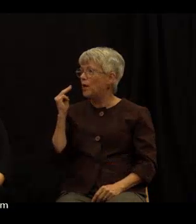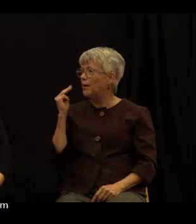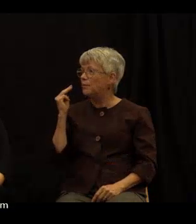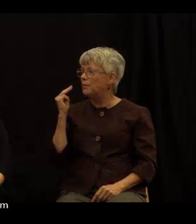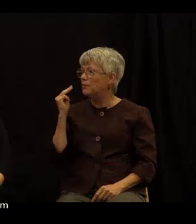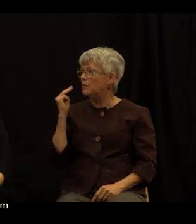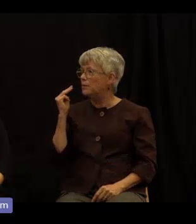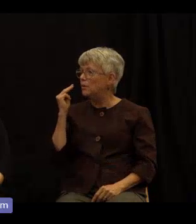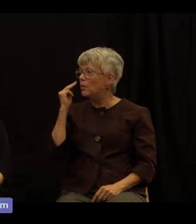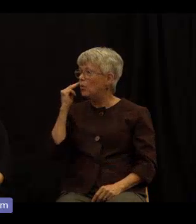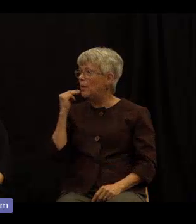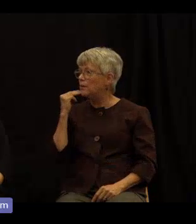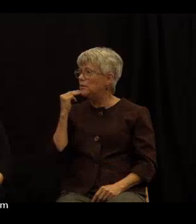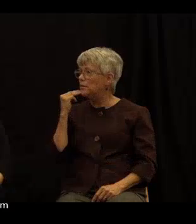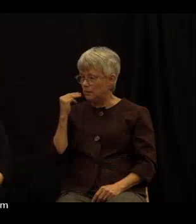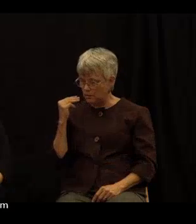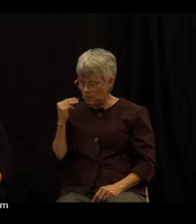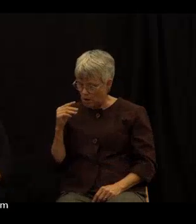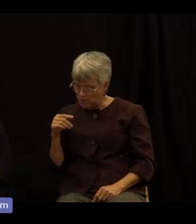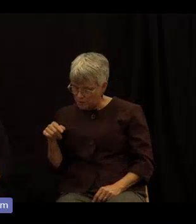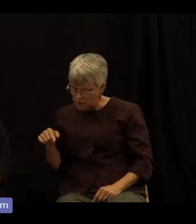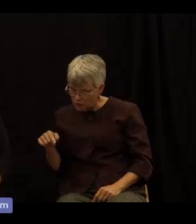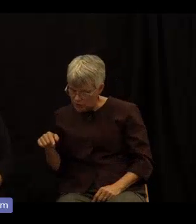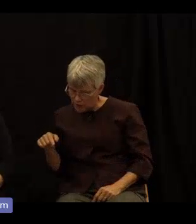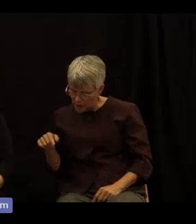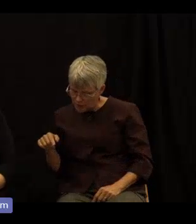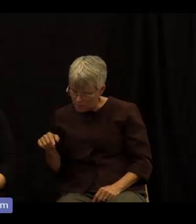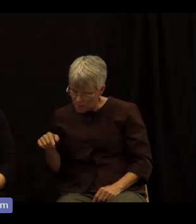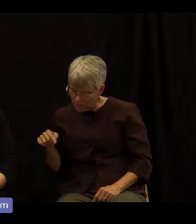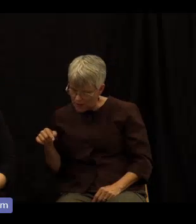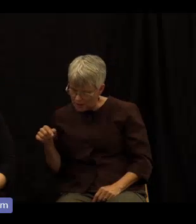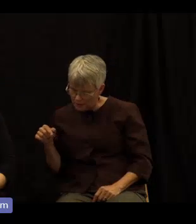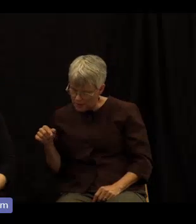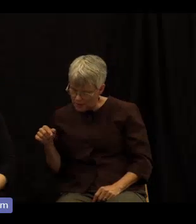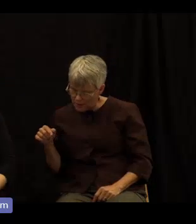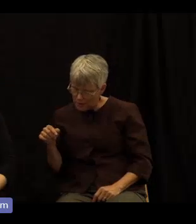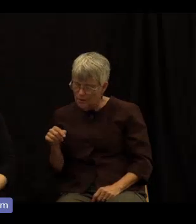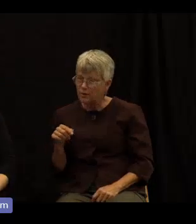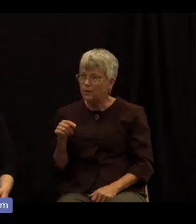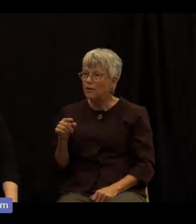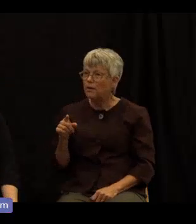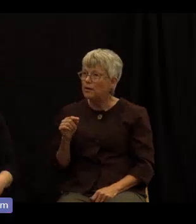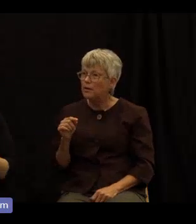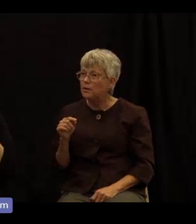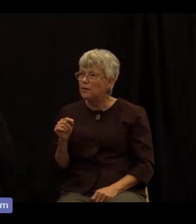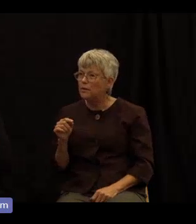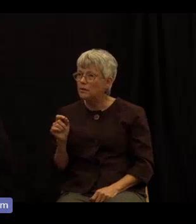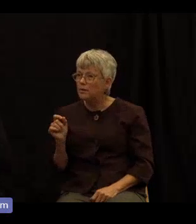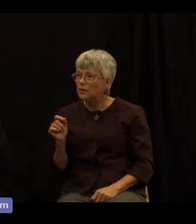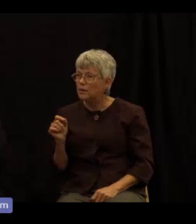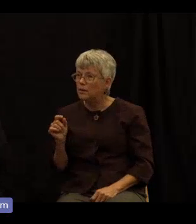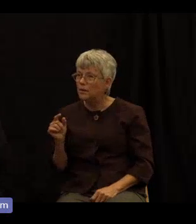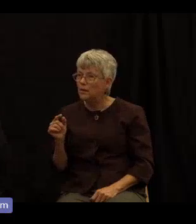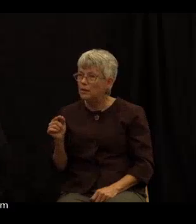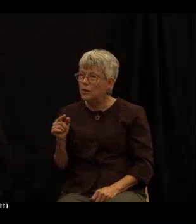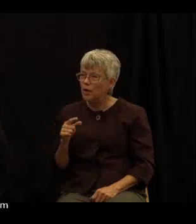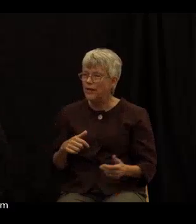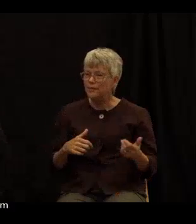somewhere. I am. I don't know. Hold on just a second before you begin to speak, Aaron.